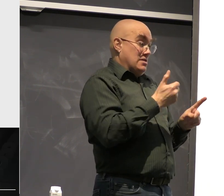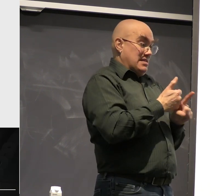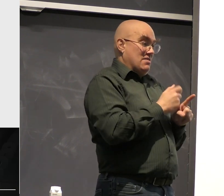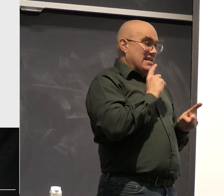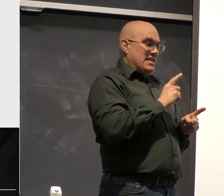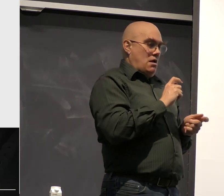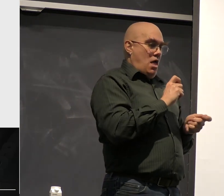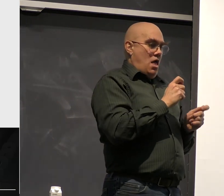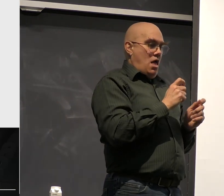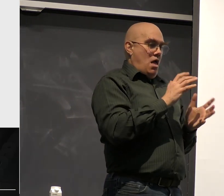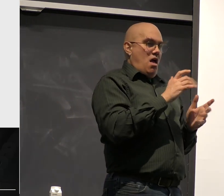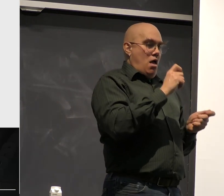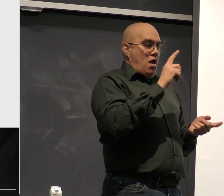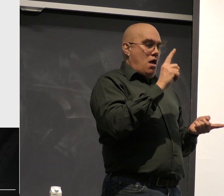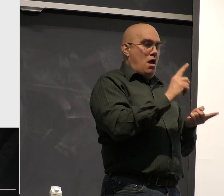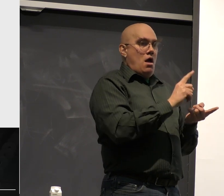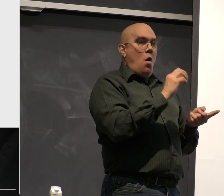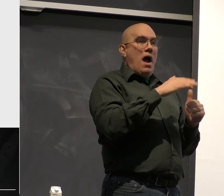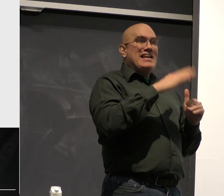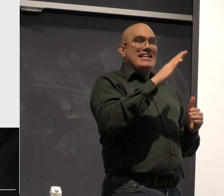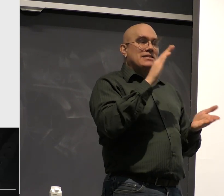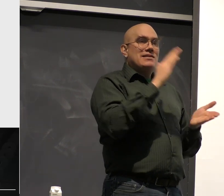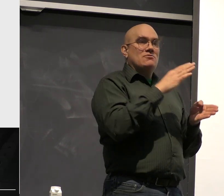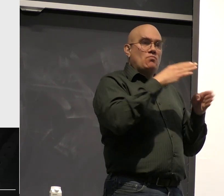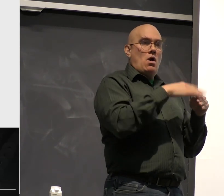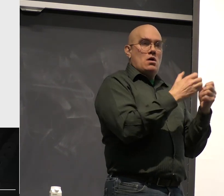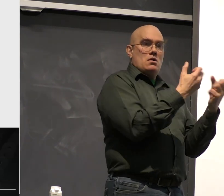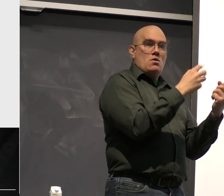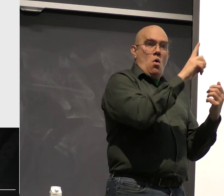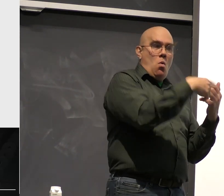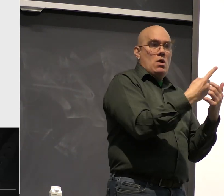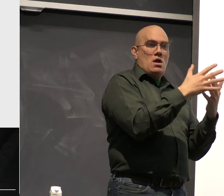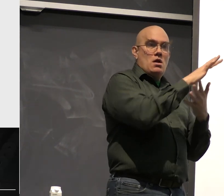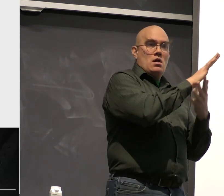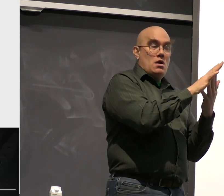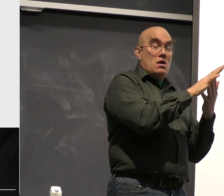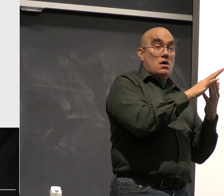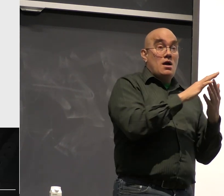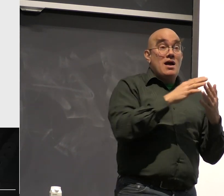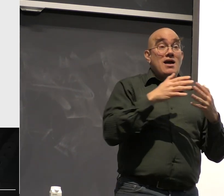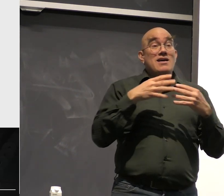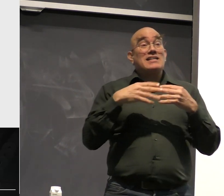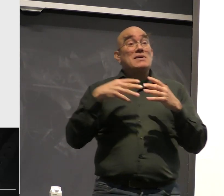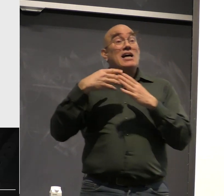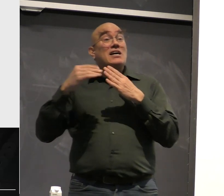in a gatekeeping world and we experience change, and there's more pressure maybe to use sign language or less of it,